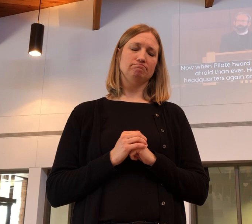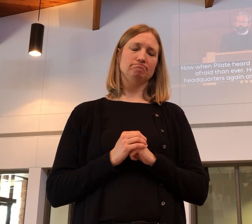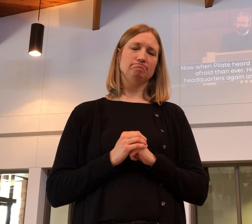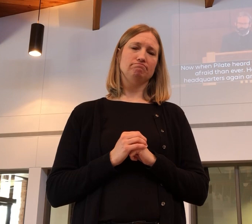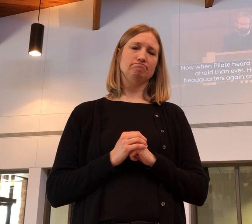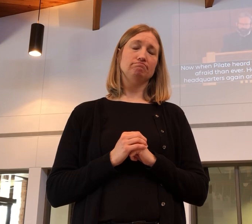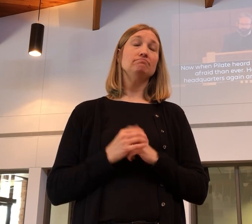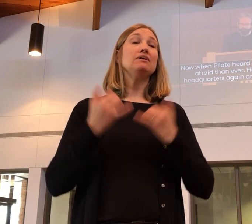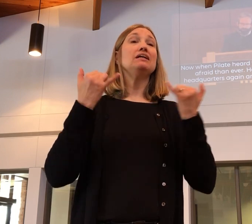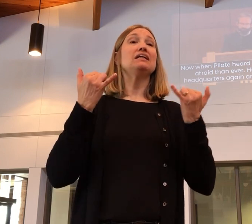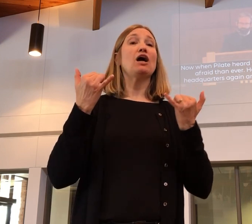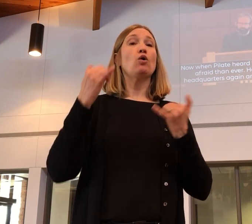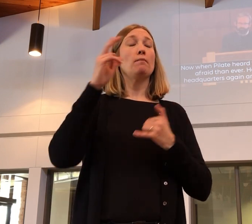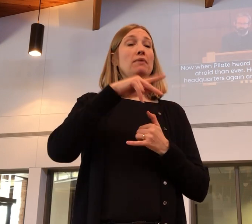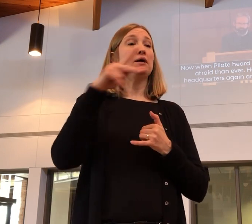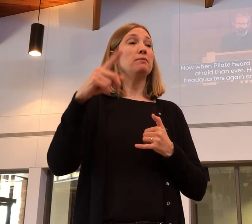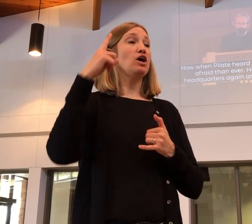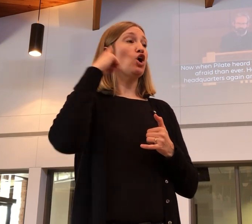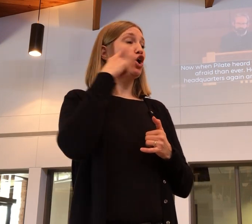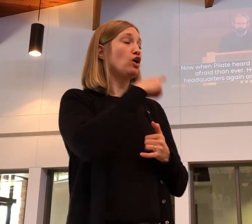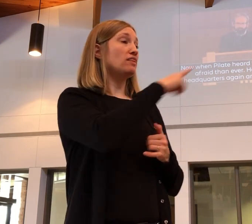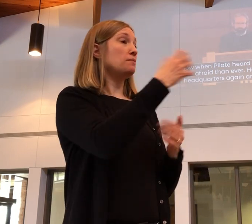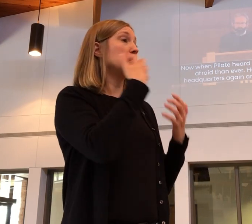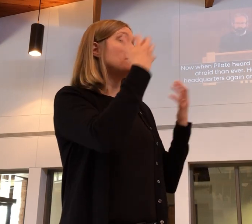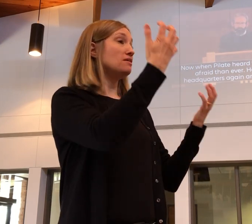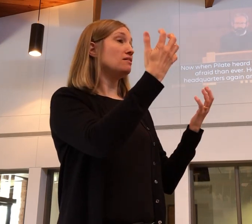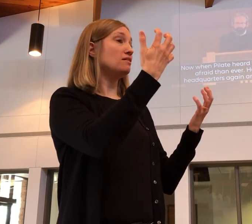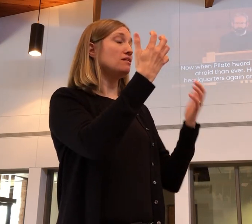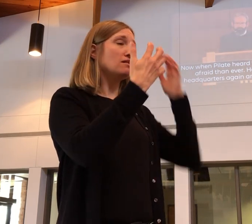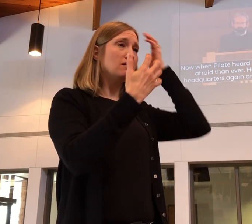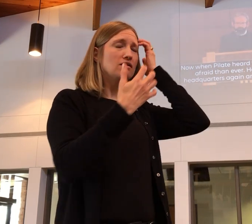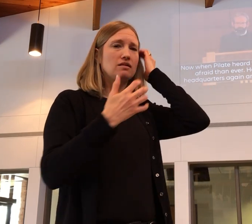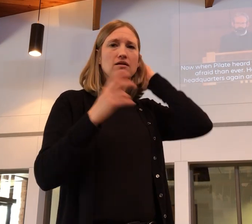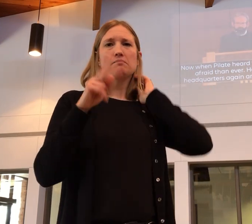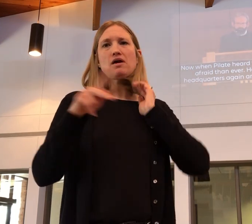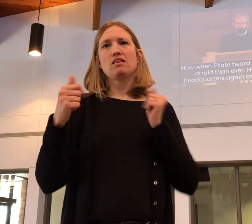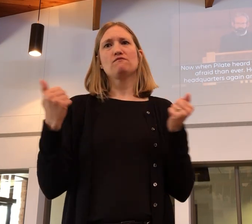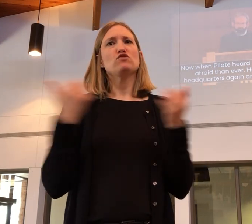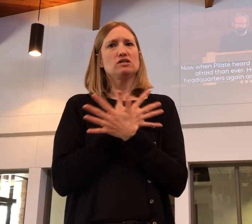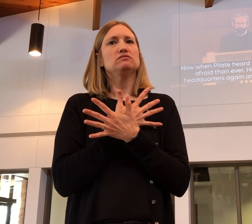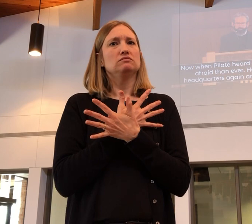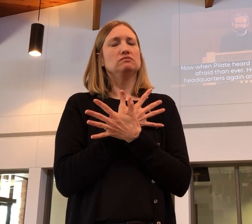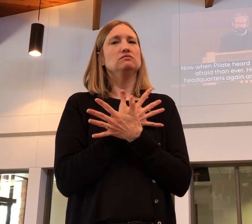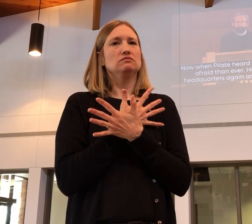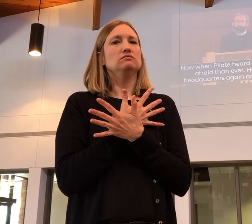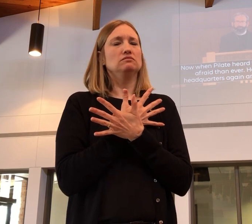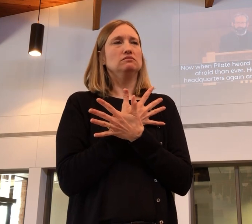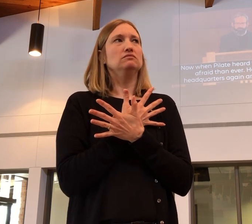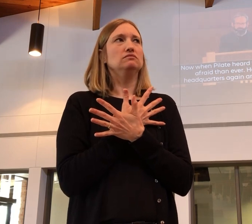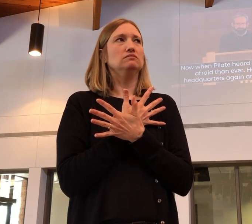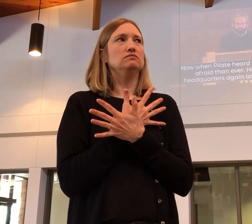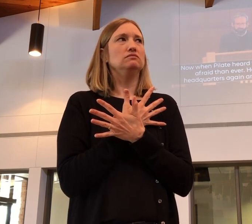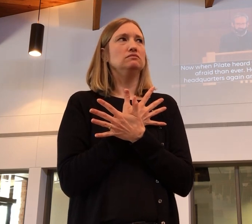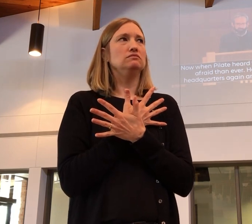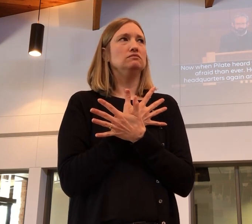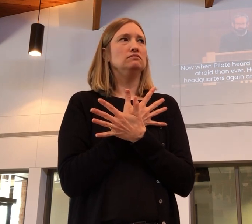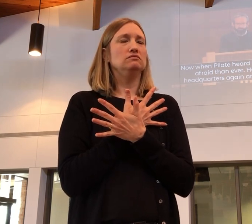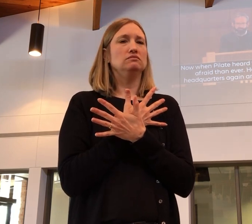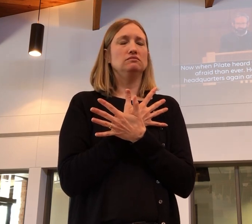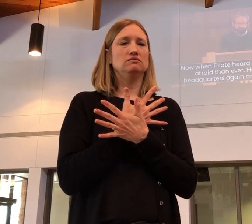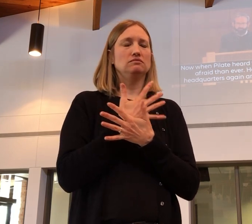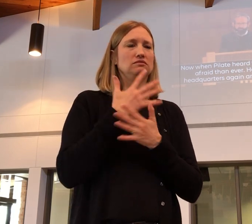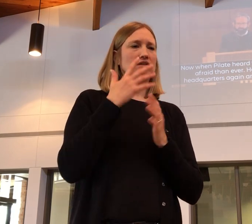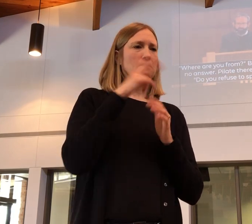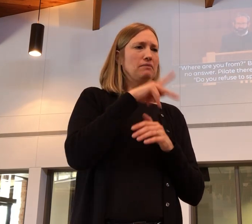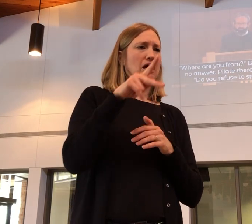Now when Pilate heard this, he was more afraid than ever. He entered his headquarters